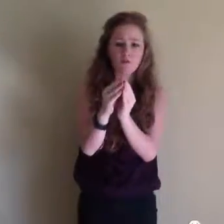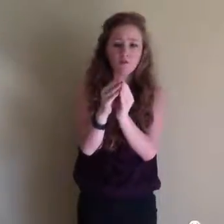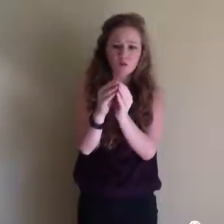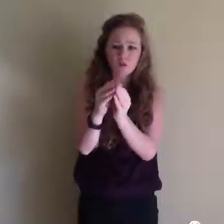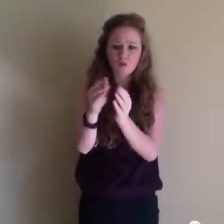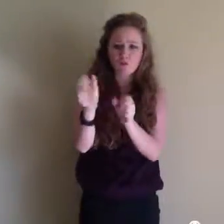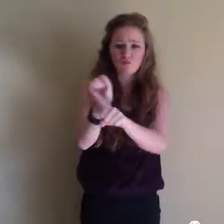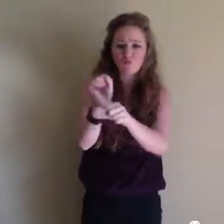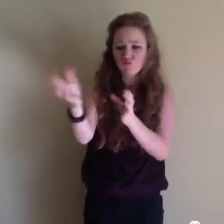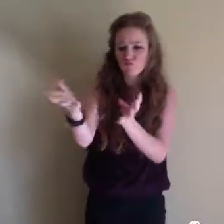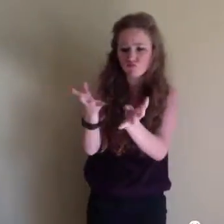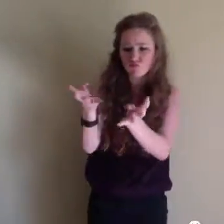and had a meeting.